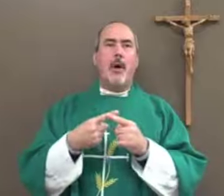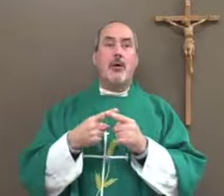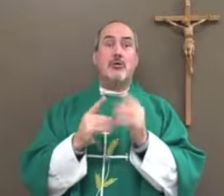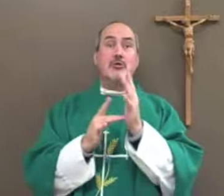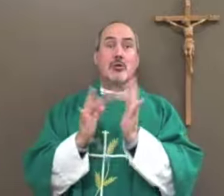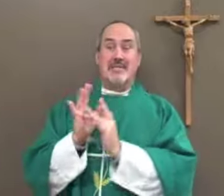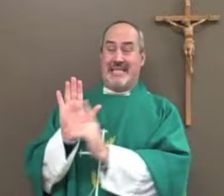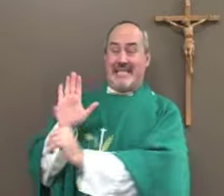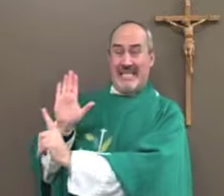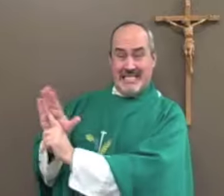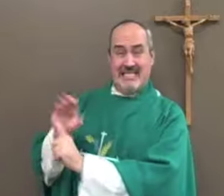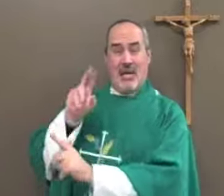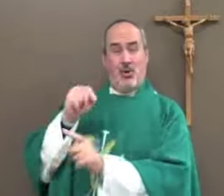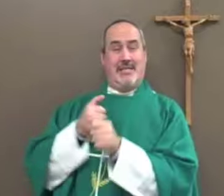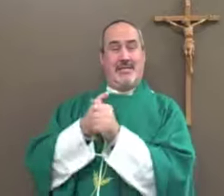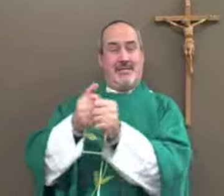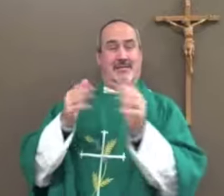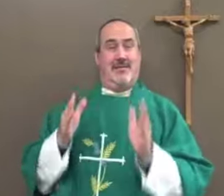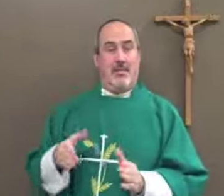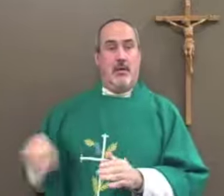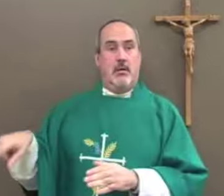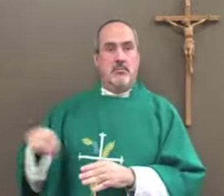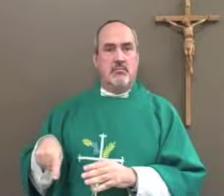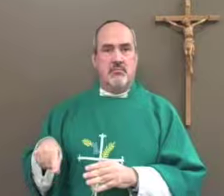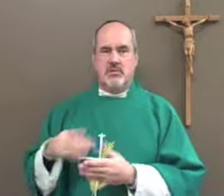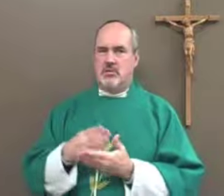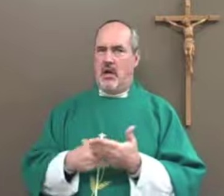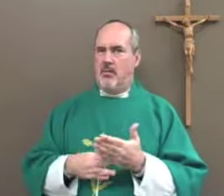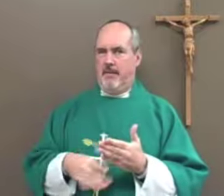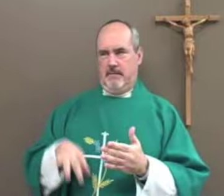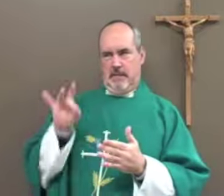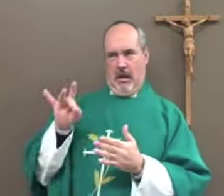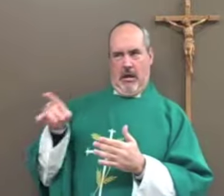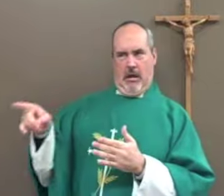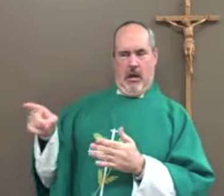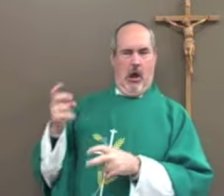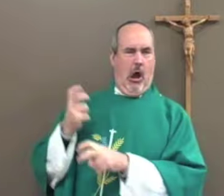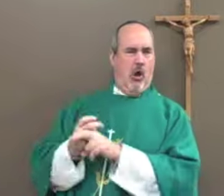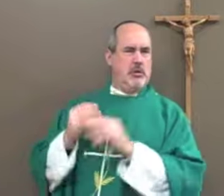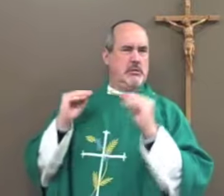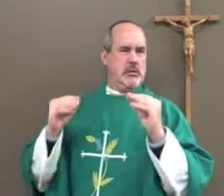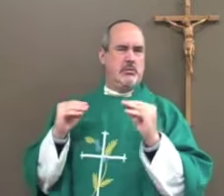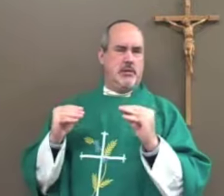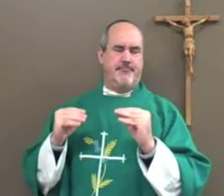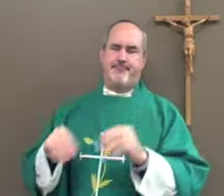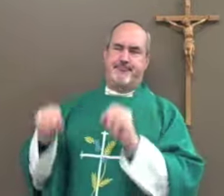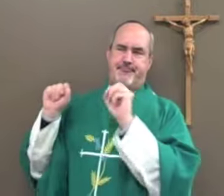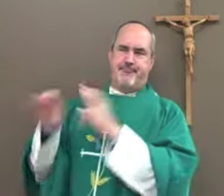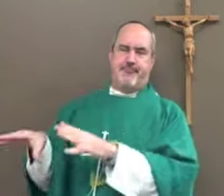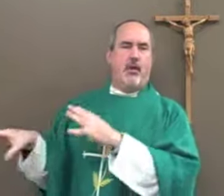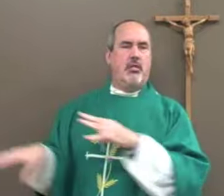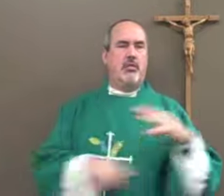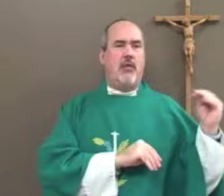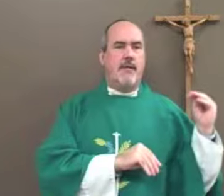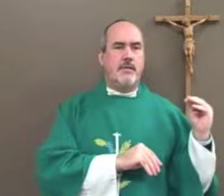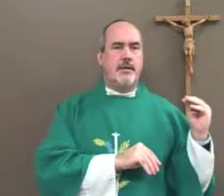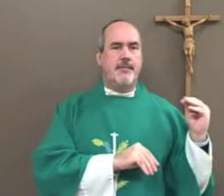And today, the gospel talks about Jesus' own followers and disciples, how they didn't believe